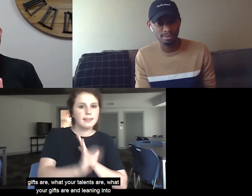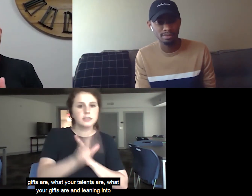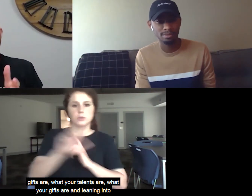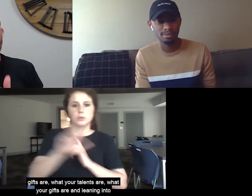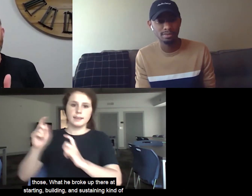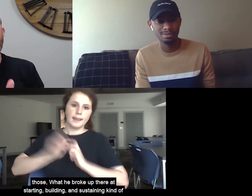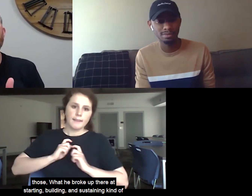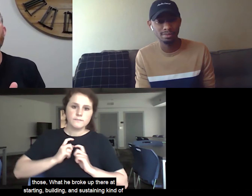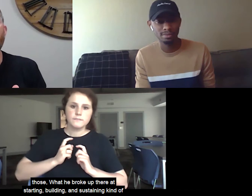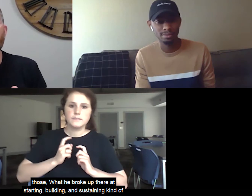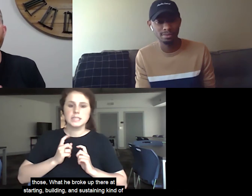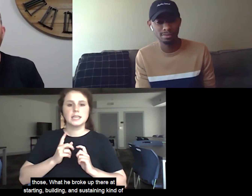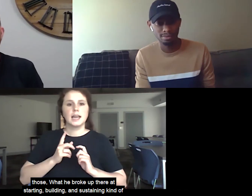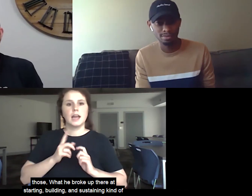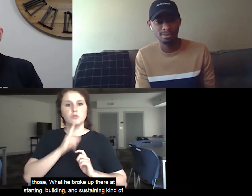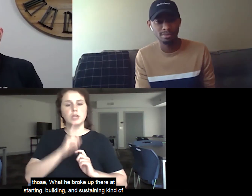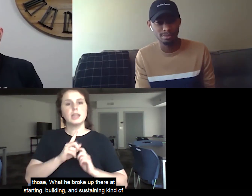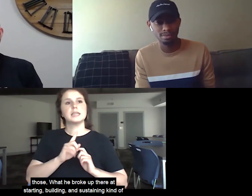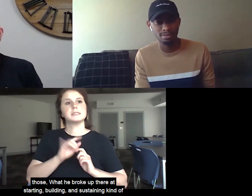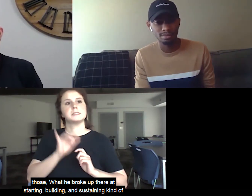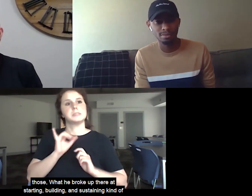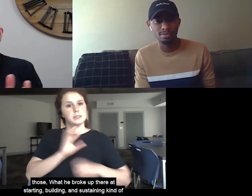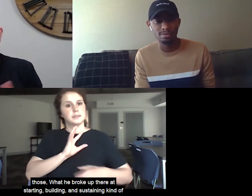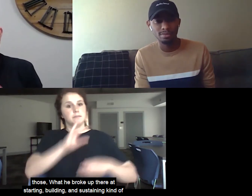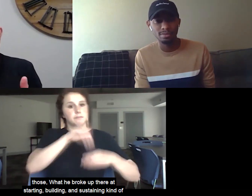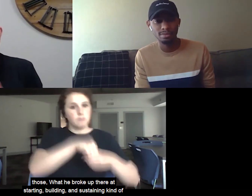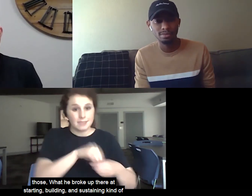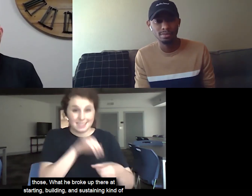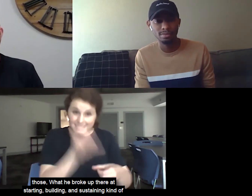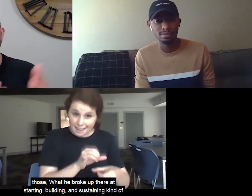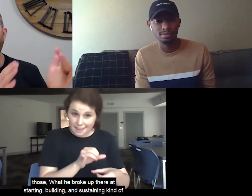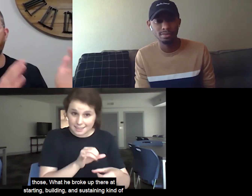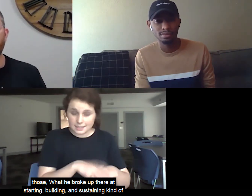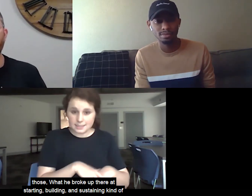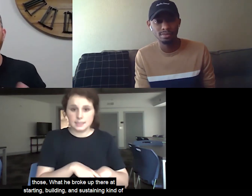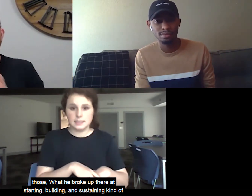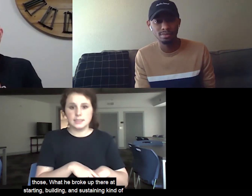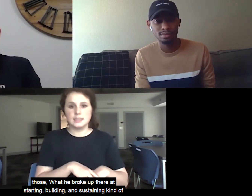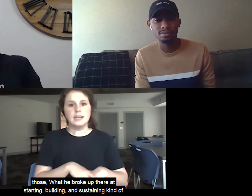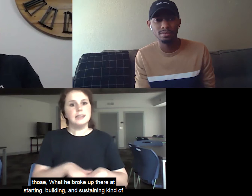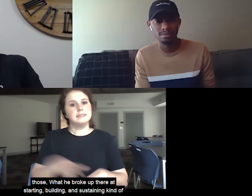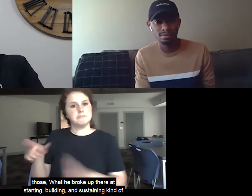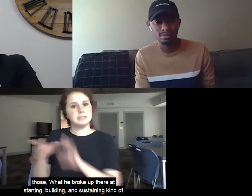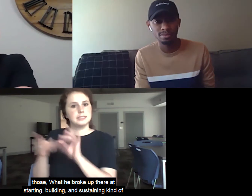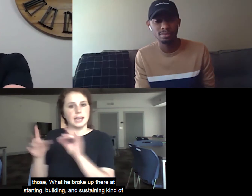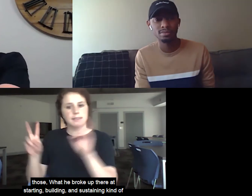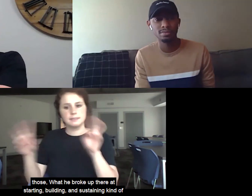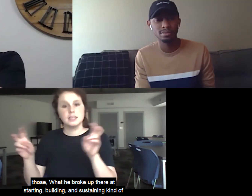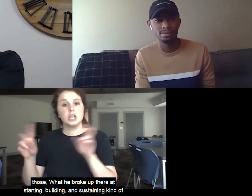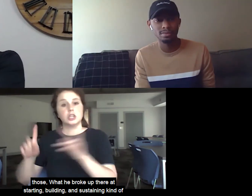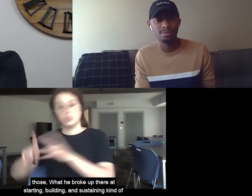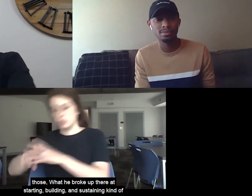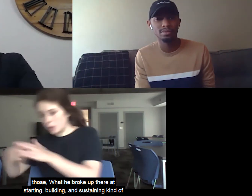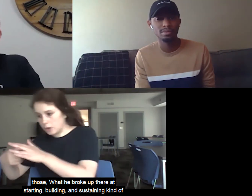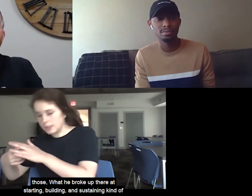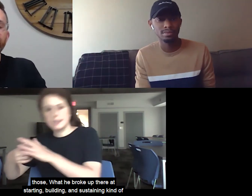and leaning into those. And what he broke up there of starting, building,